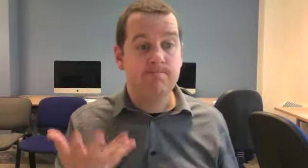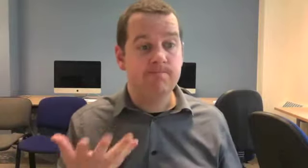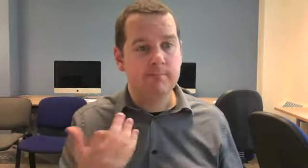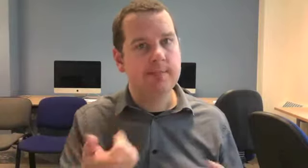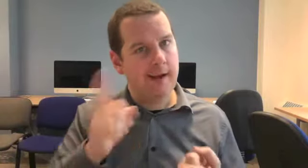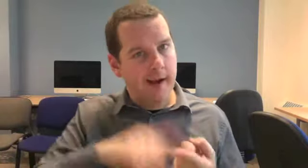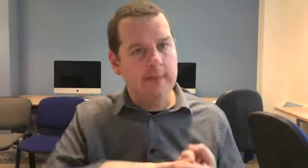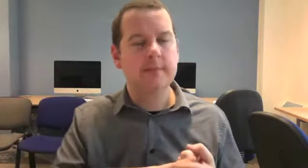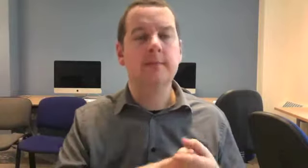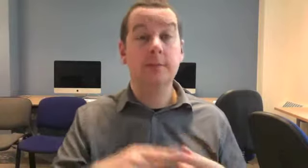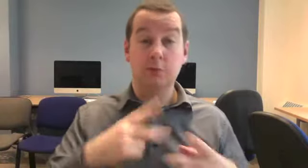research process.